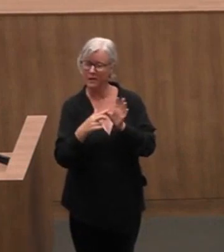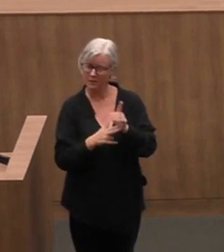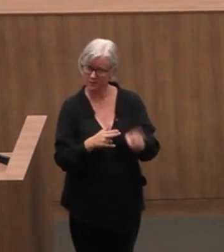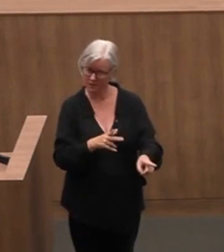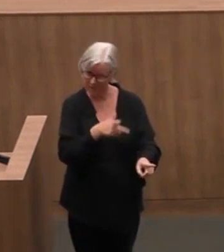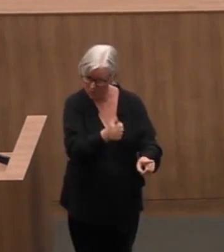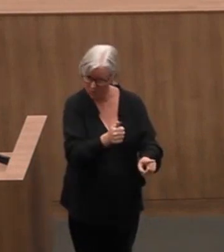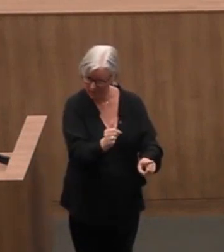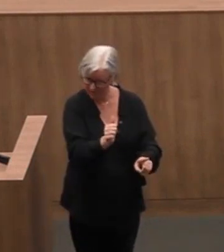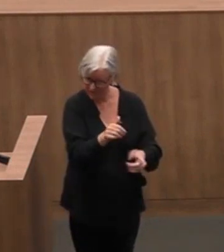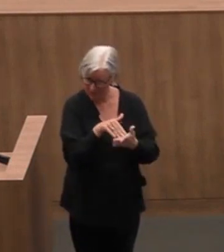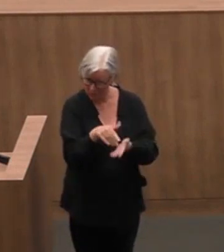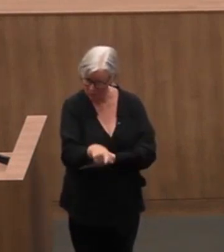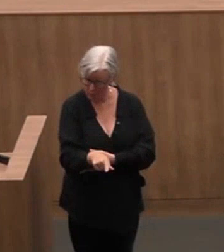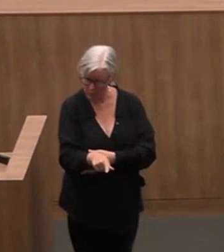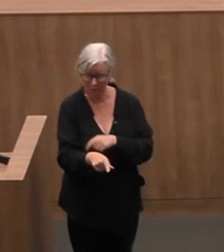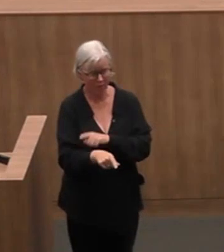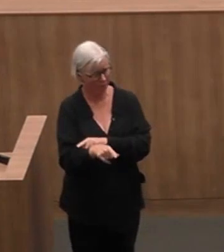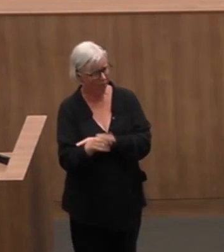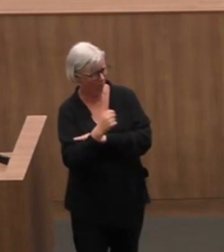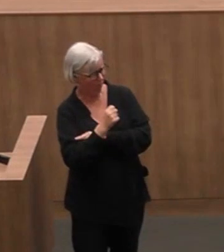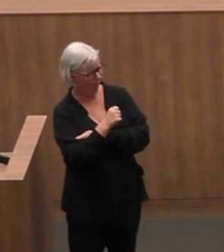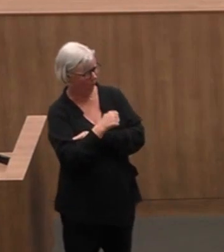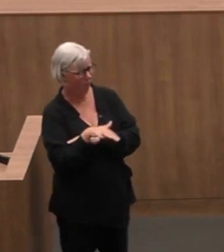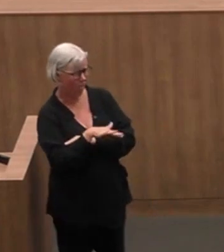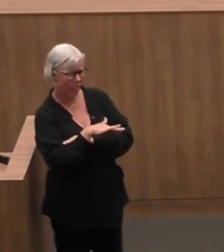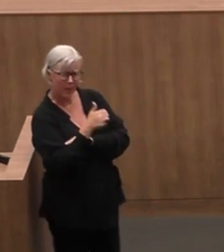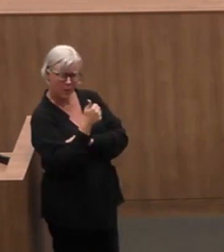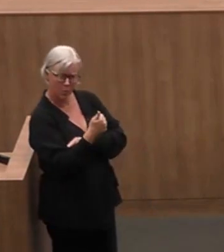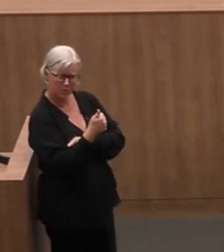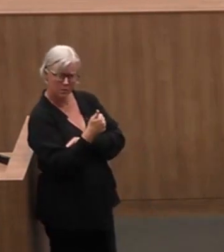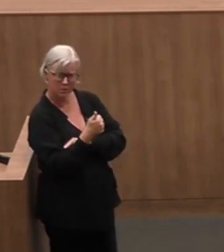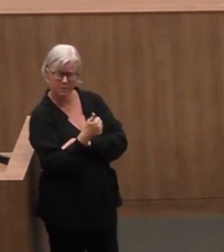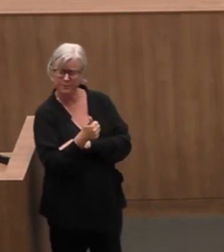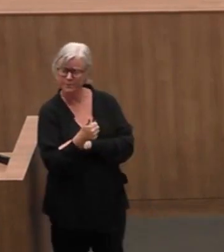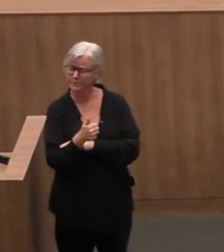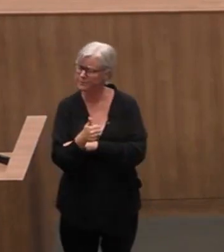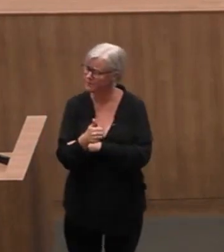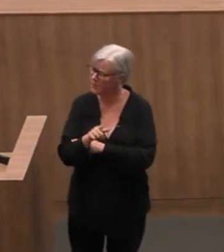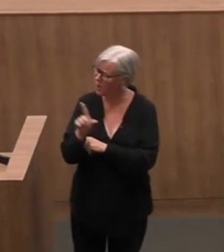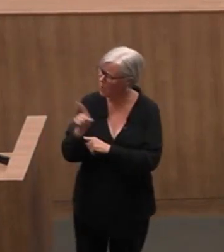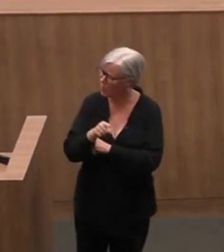They've been good. What are some of the things that they've done to help